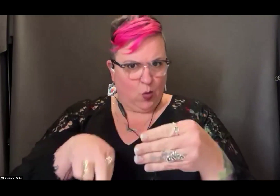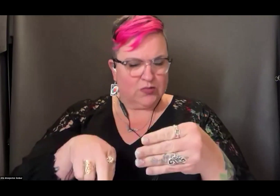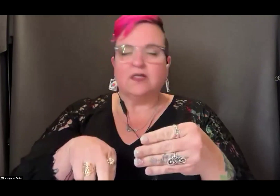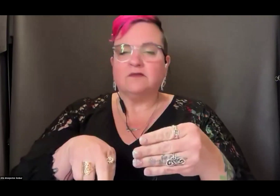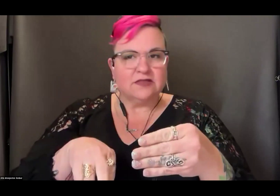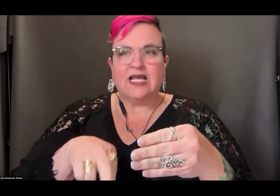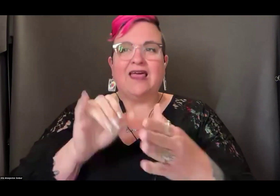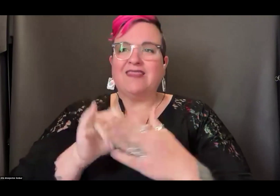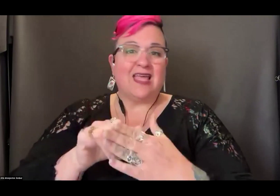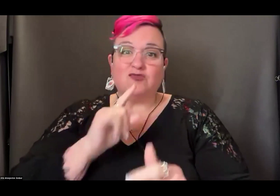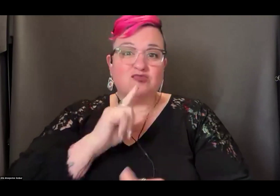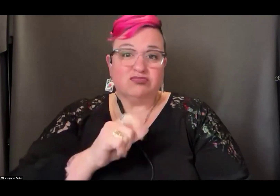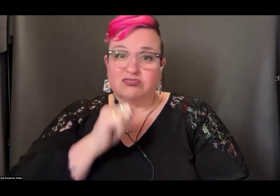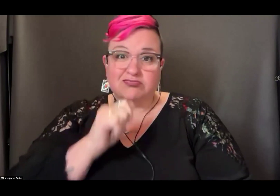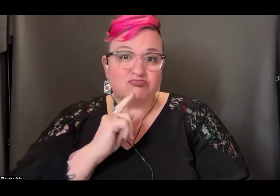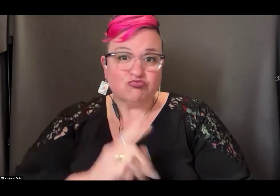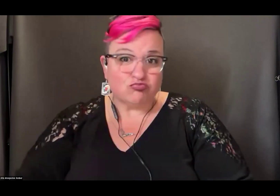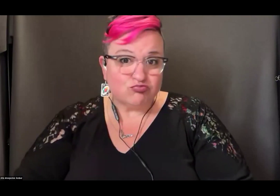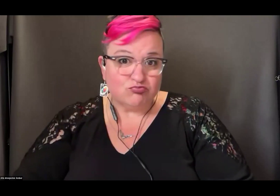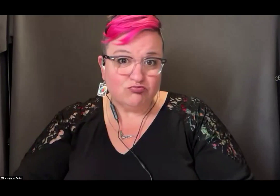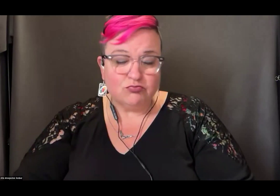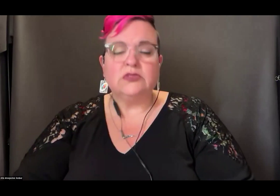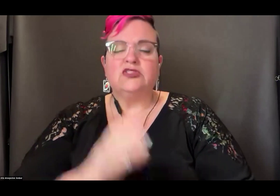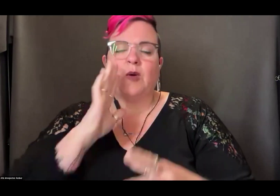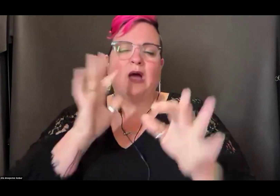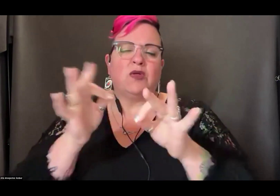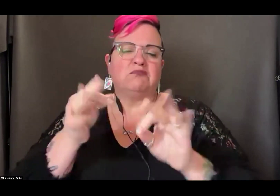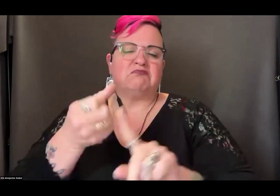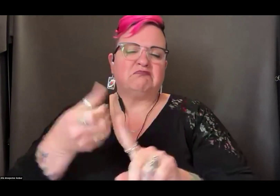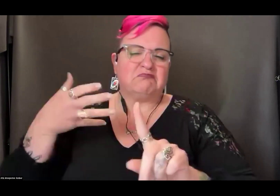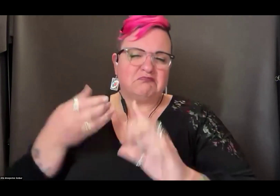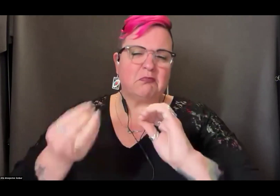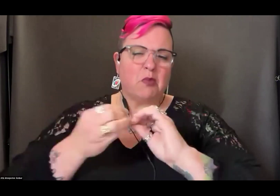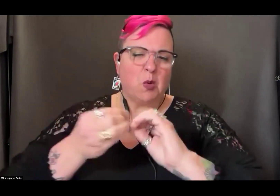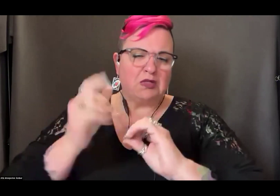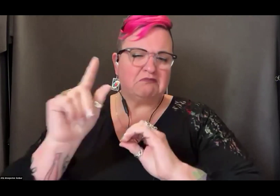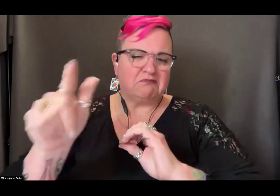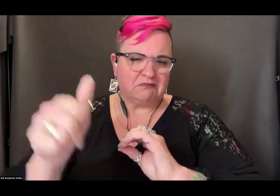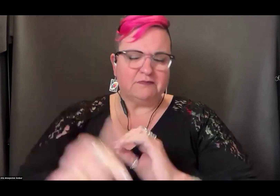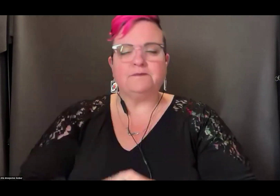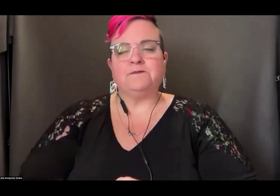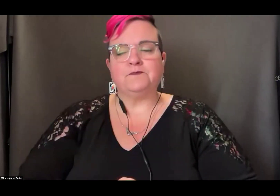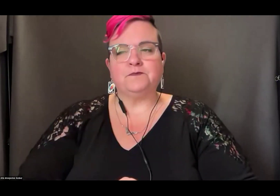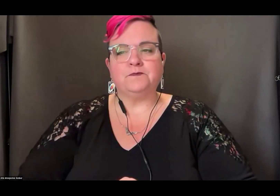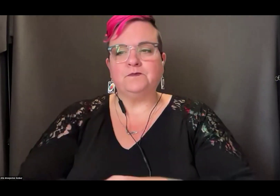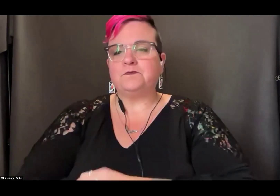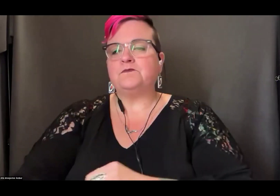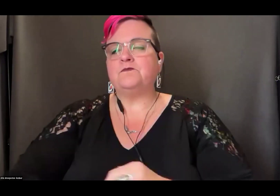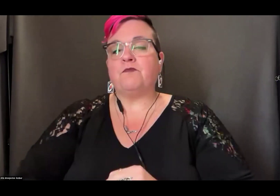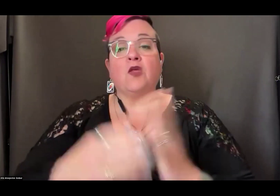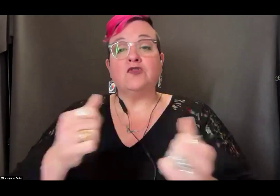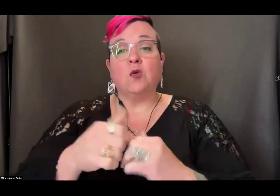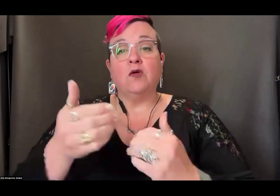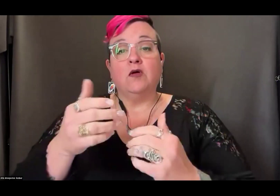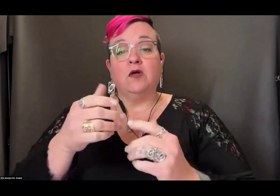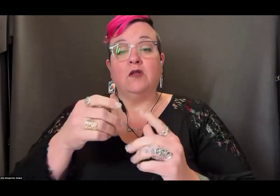that is furthest from the truth. And I'll go further into that in a bit. So the parts